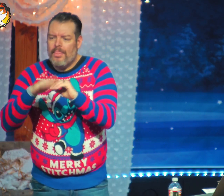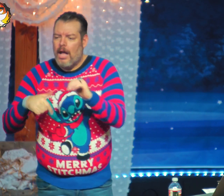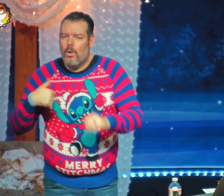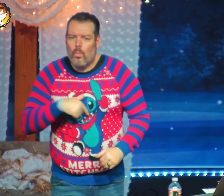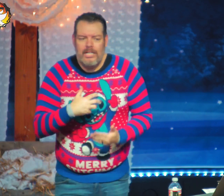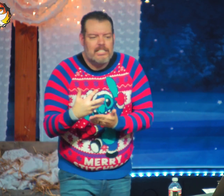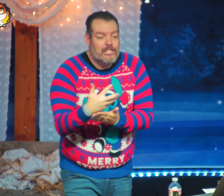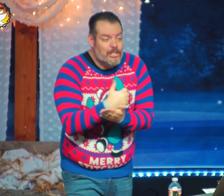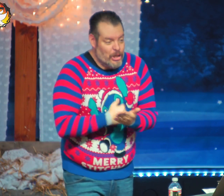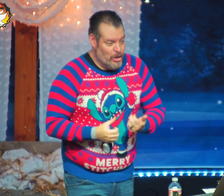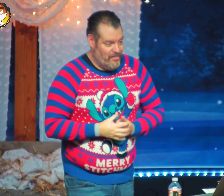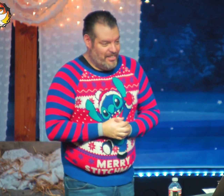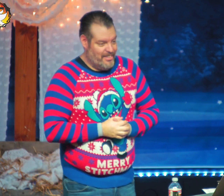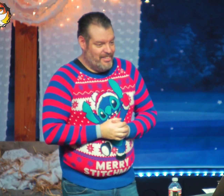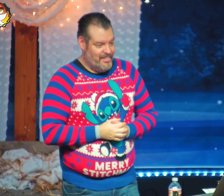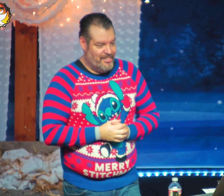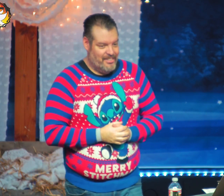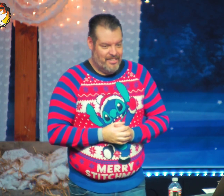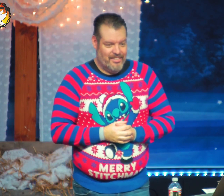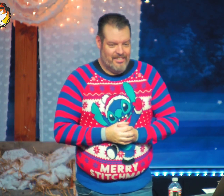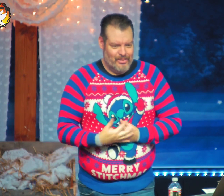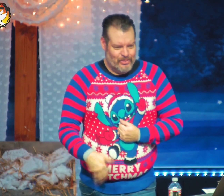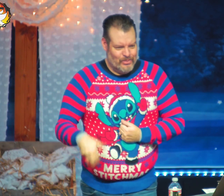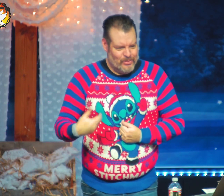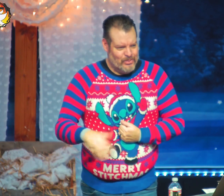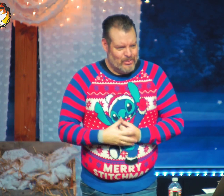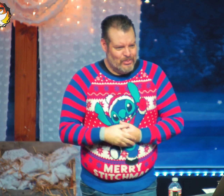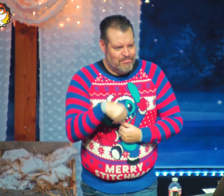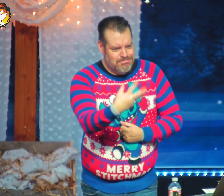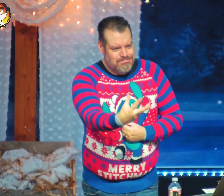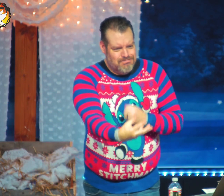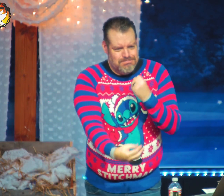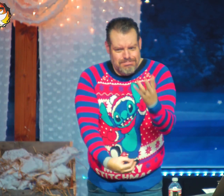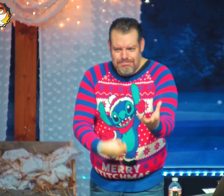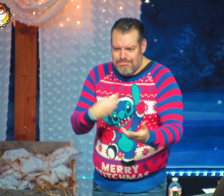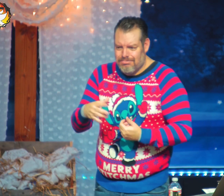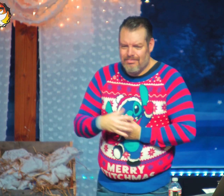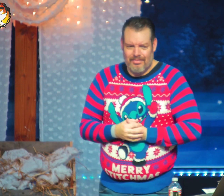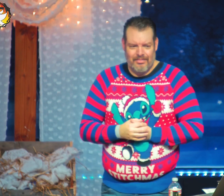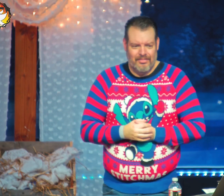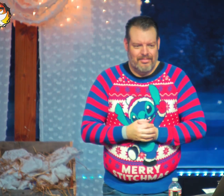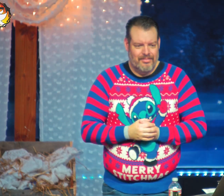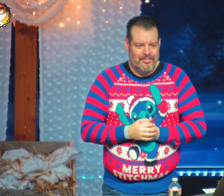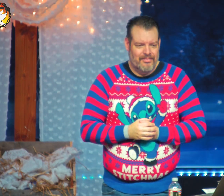I feel like God made that in ASL. Write to us. Forget not. Don't forget his benefits.